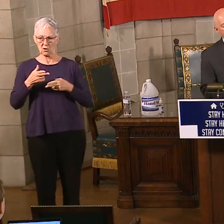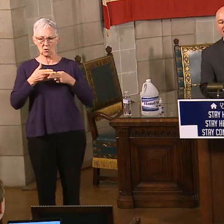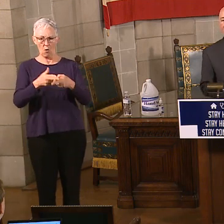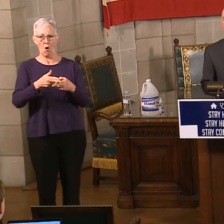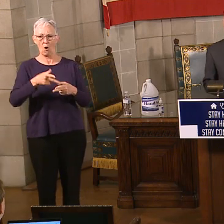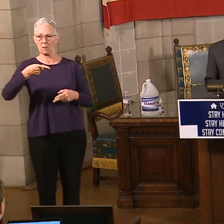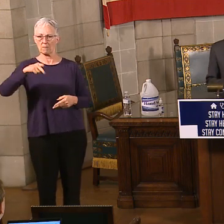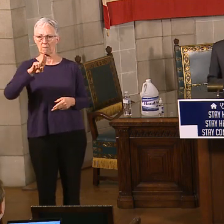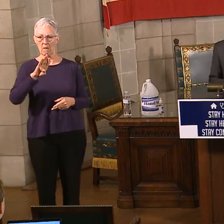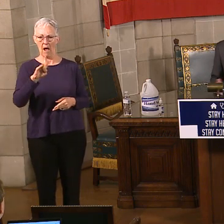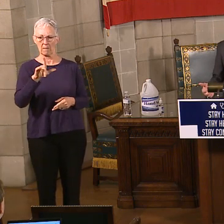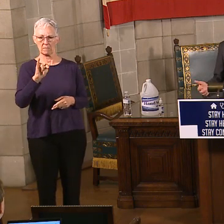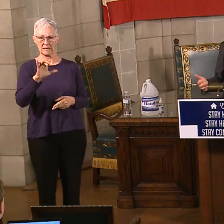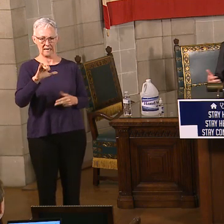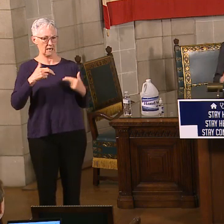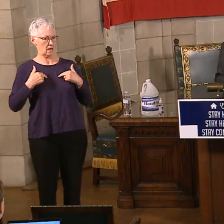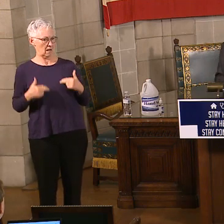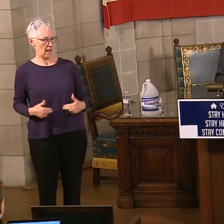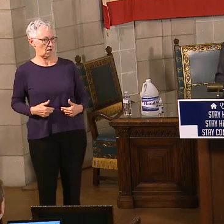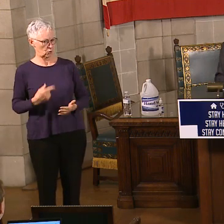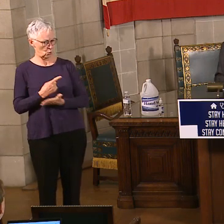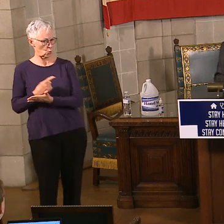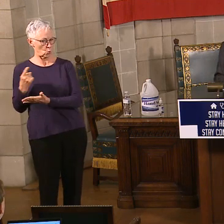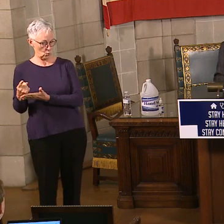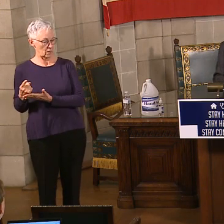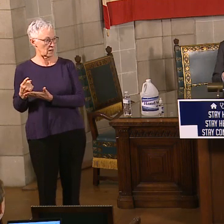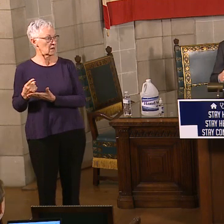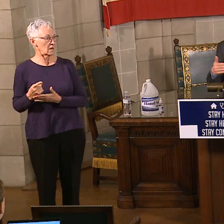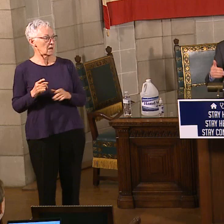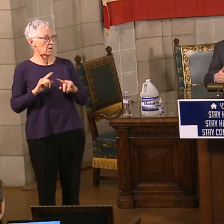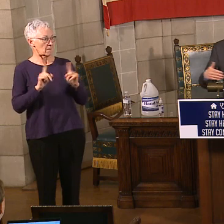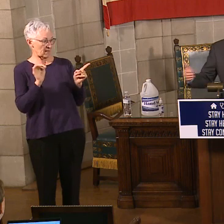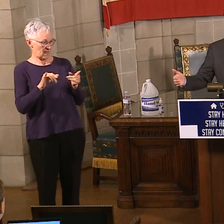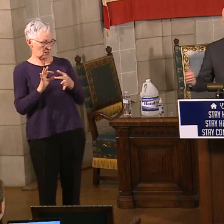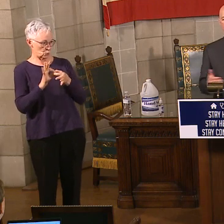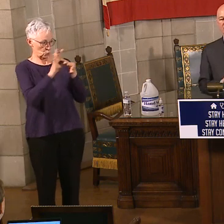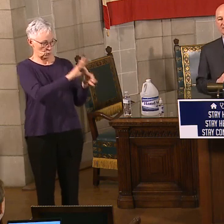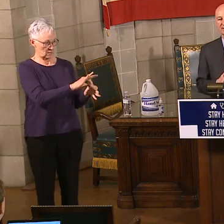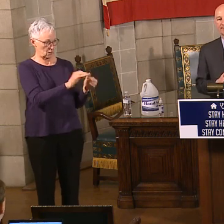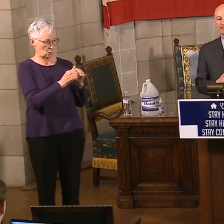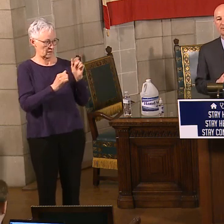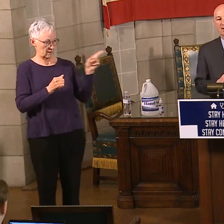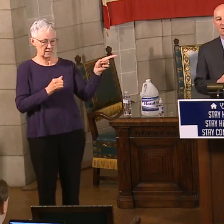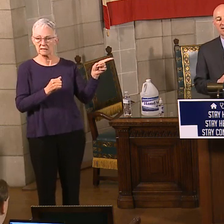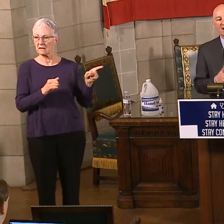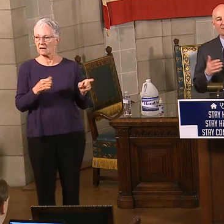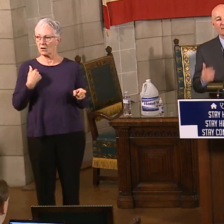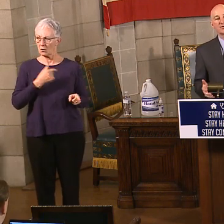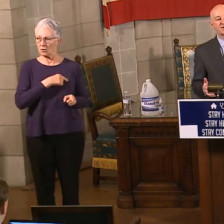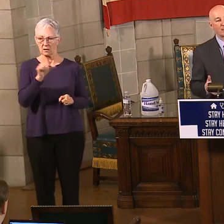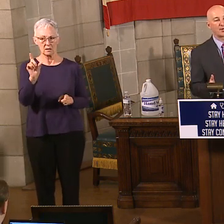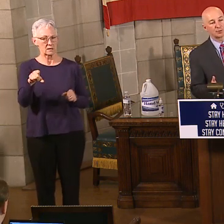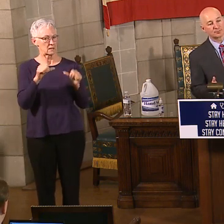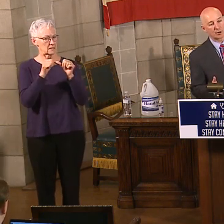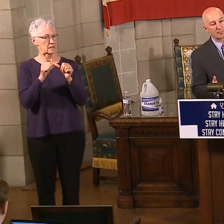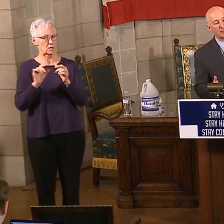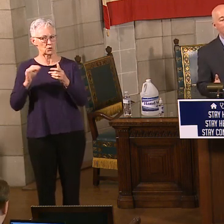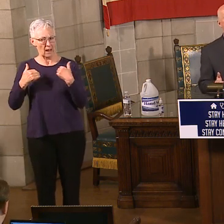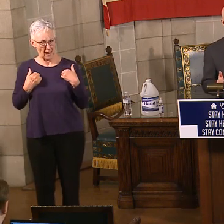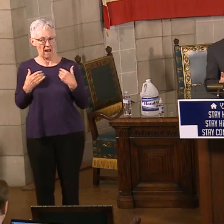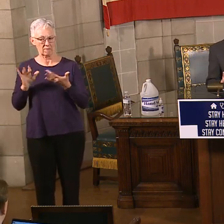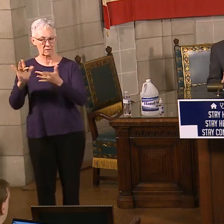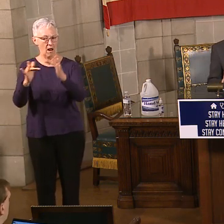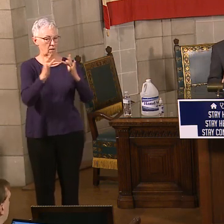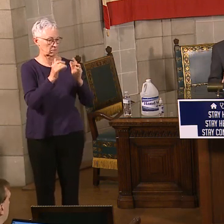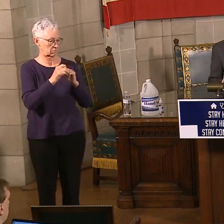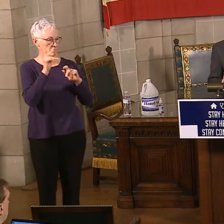about stay connected and making sure that we're staying connected with our communities while we're trying to stay social distancing. Now, the first thing I want to do as part of Public